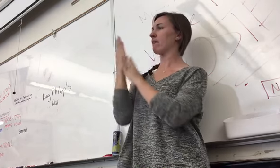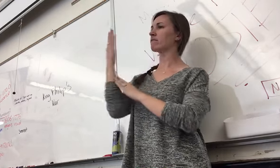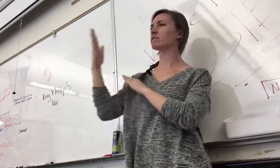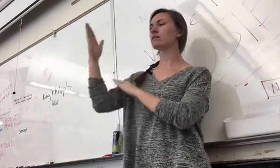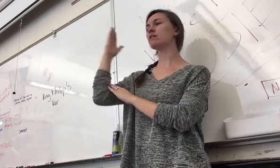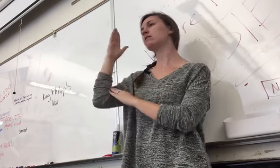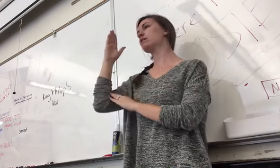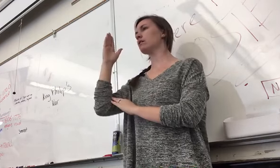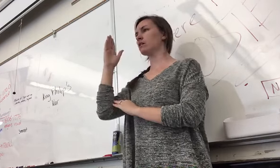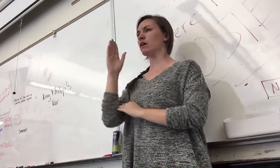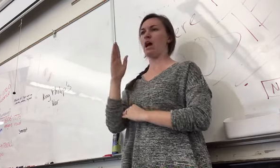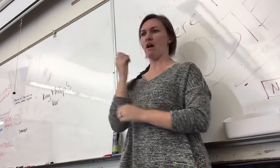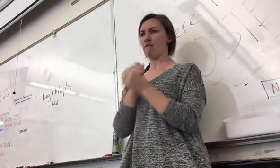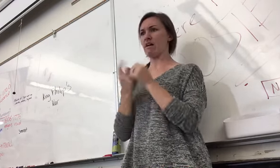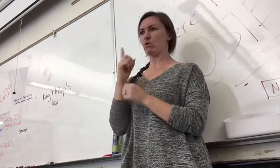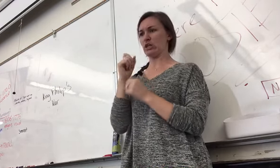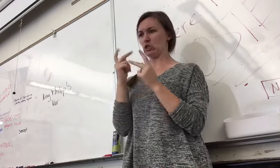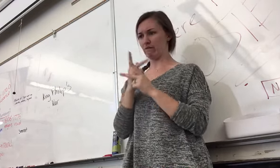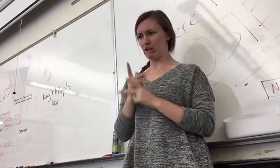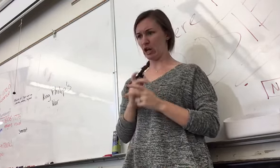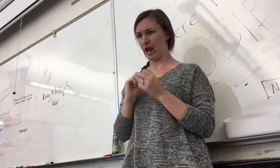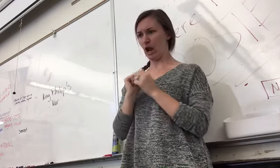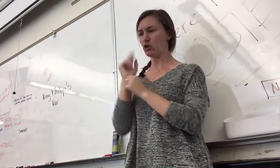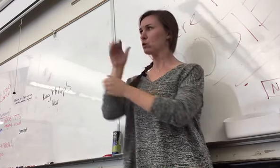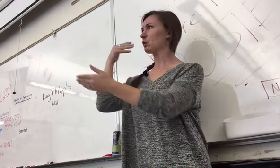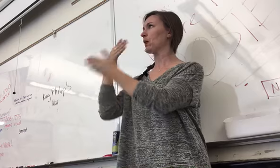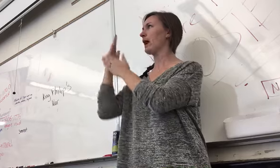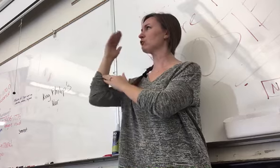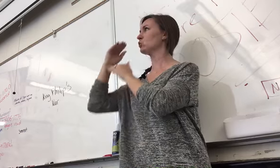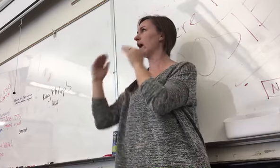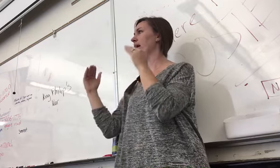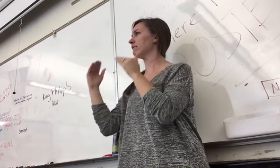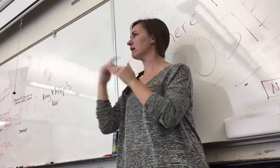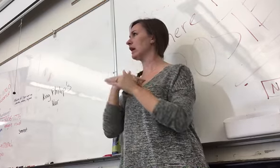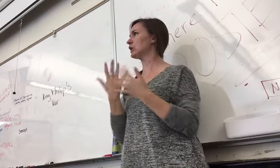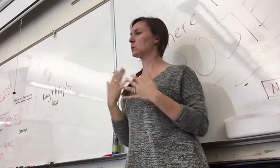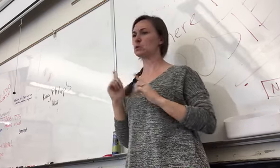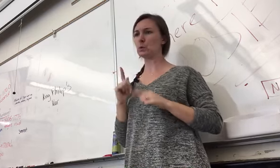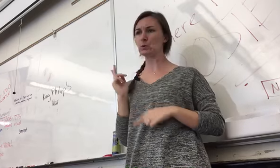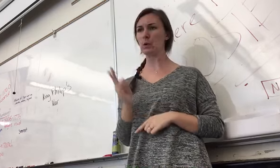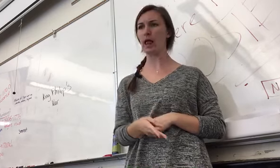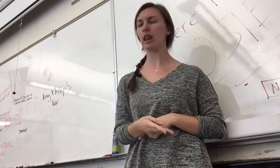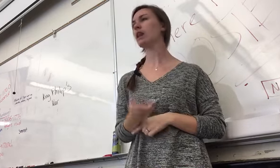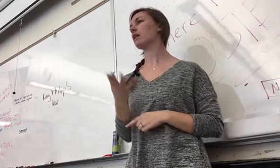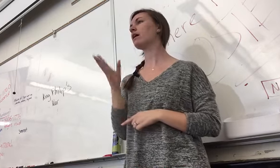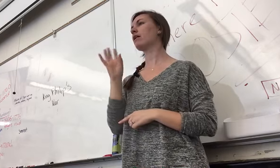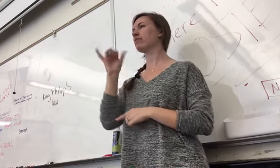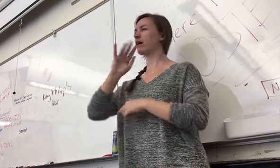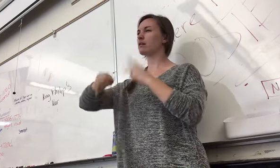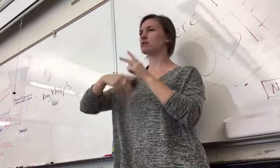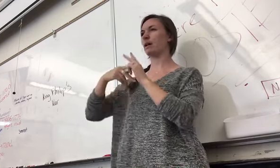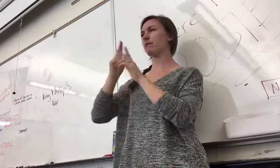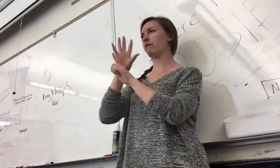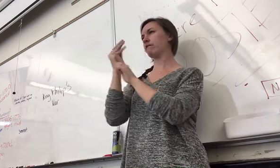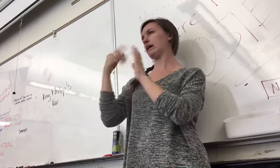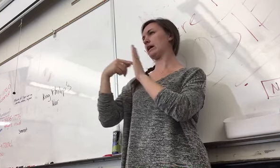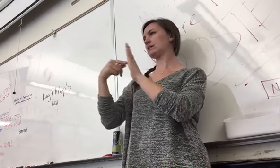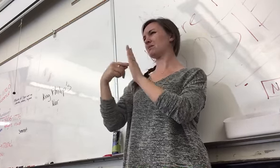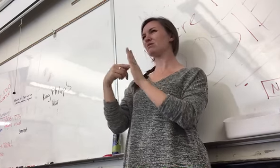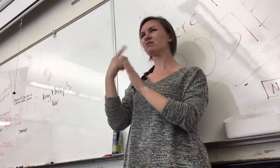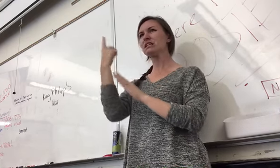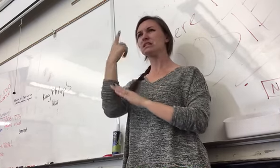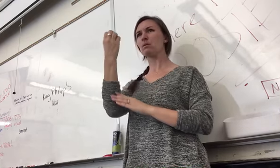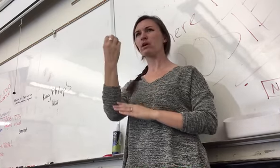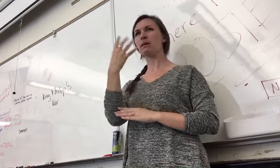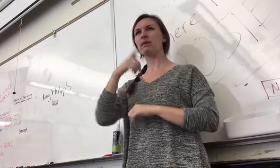halfway covenant of everybody needs to figure out a way to go to heaven instead of hell. Examples like that. Somebody give the time really